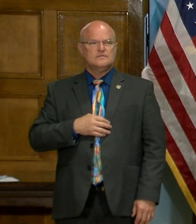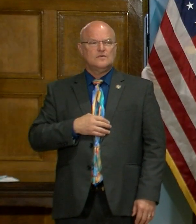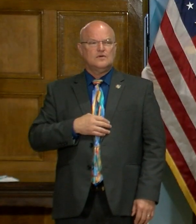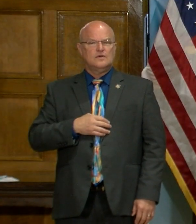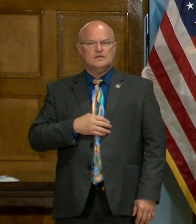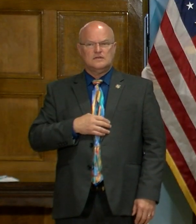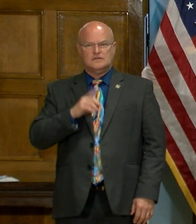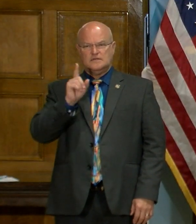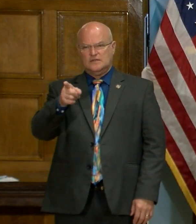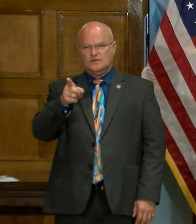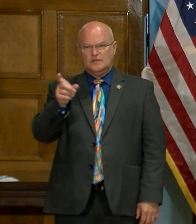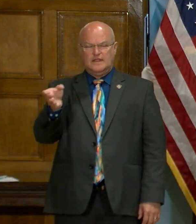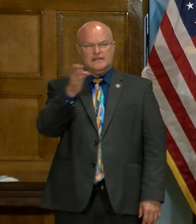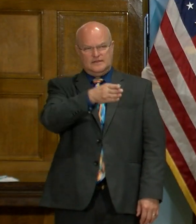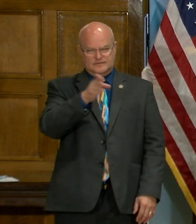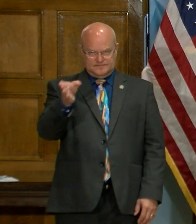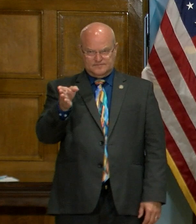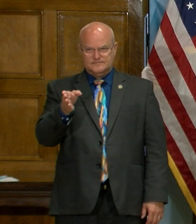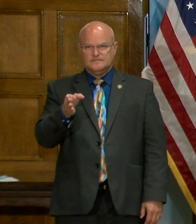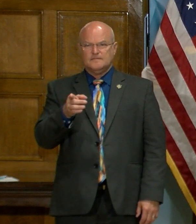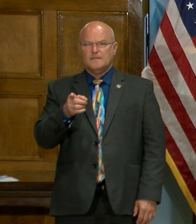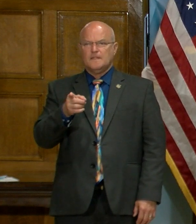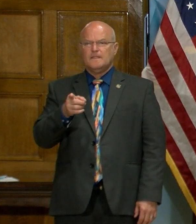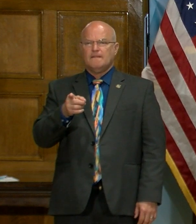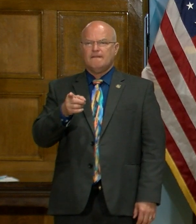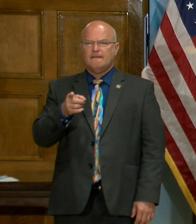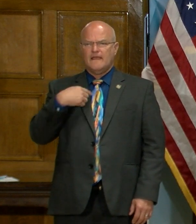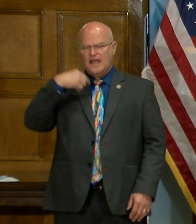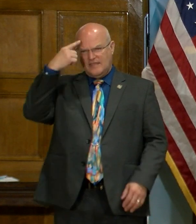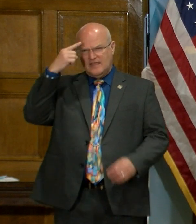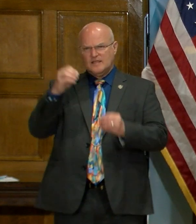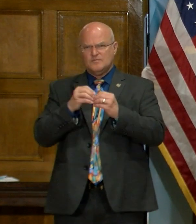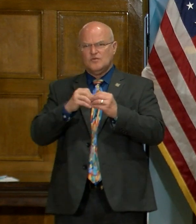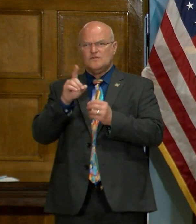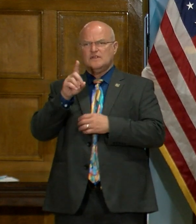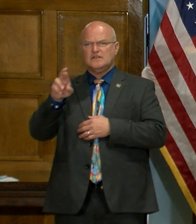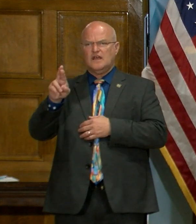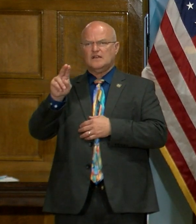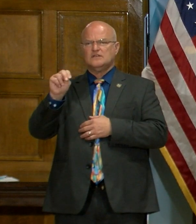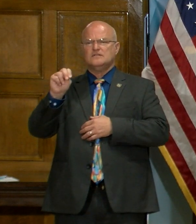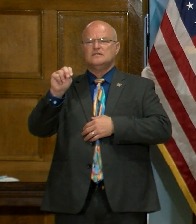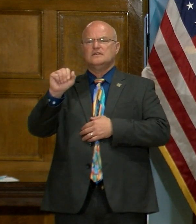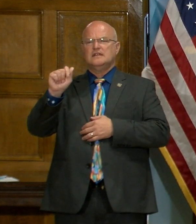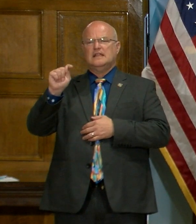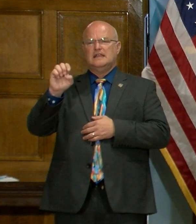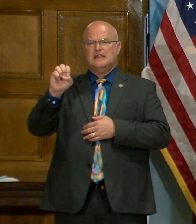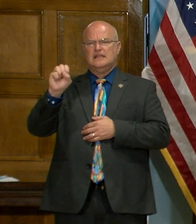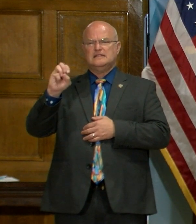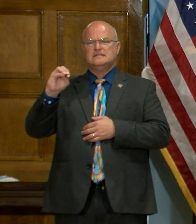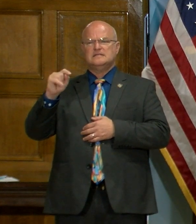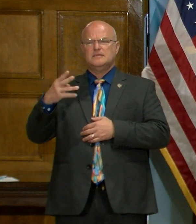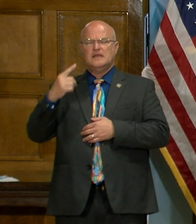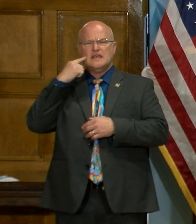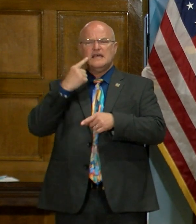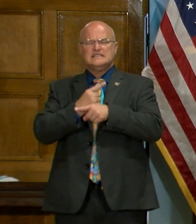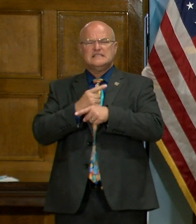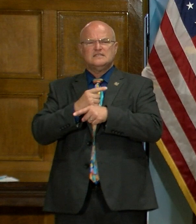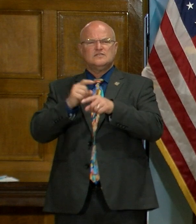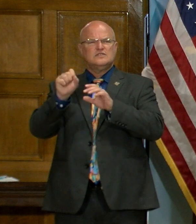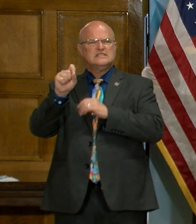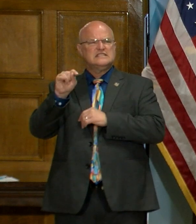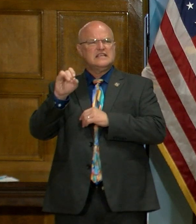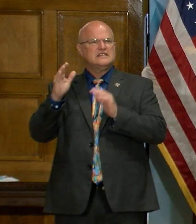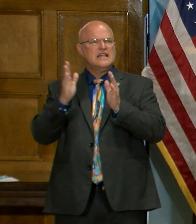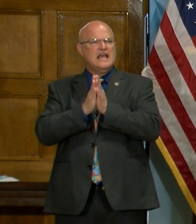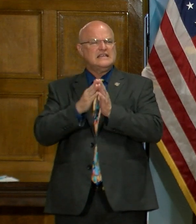Yes, well, right here you had a question and we'll come to the table also. Yes, I think this is more for Dr. Nate Smith. Our sister station asked about the